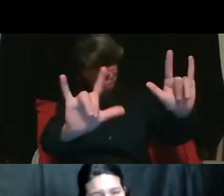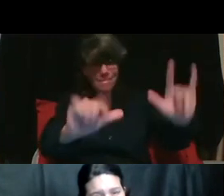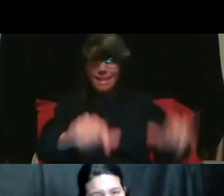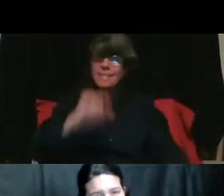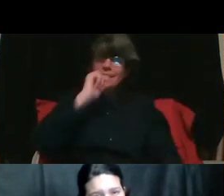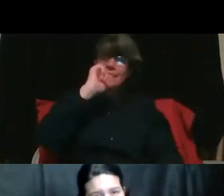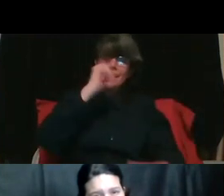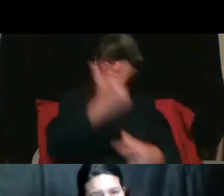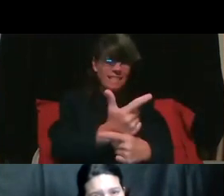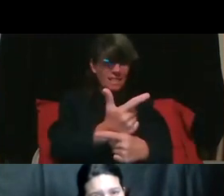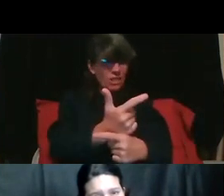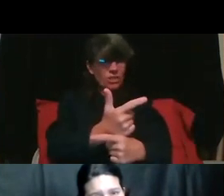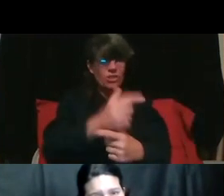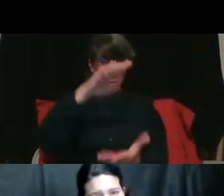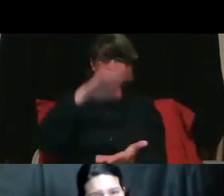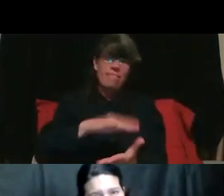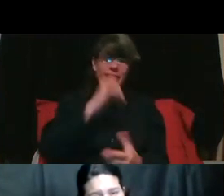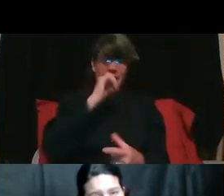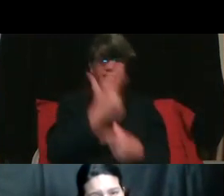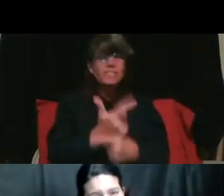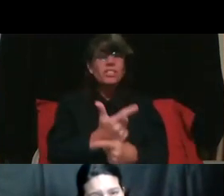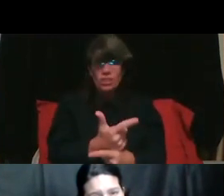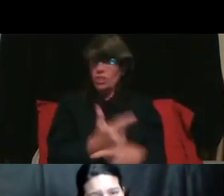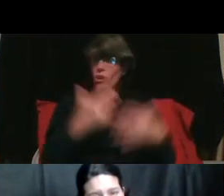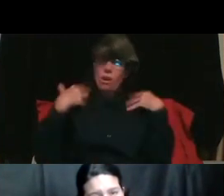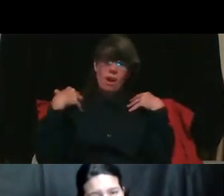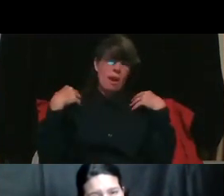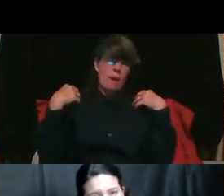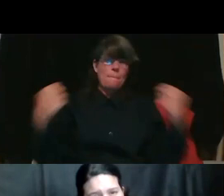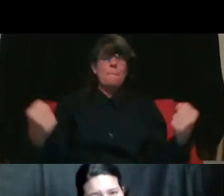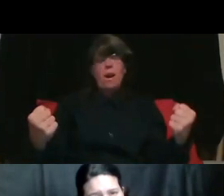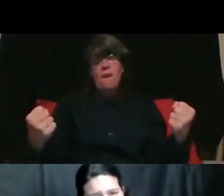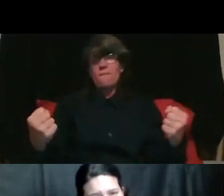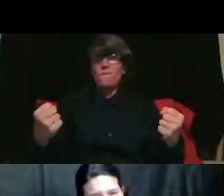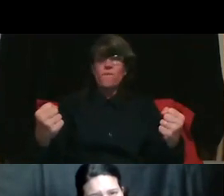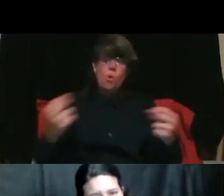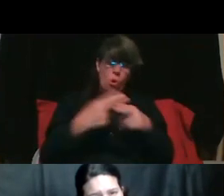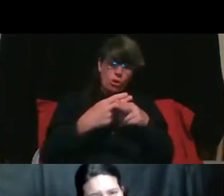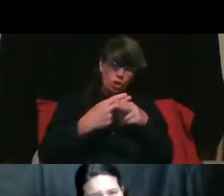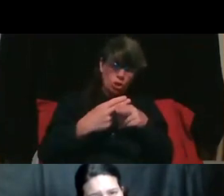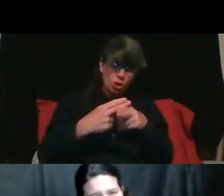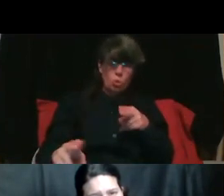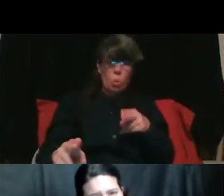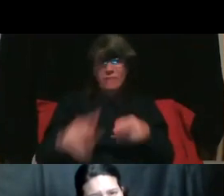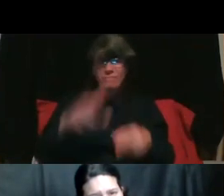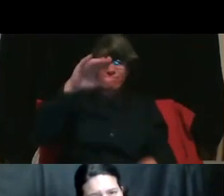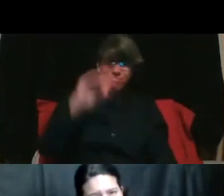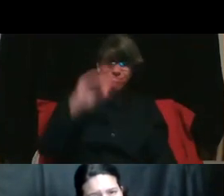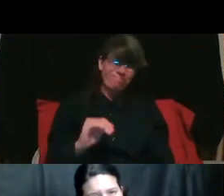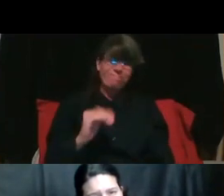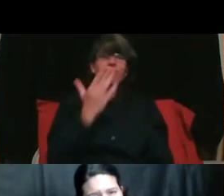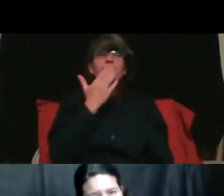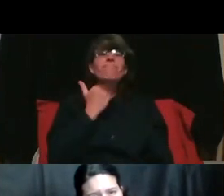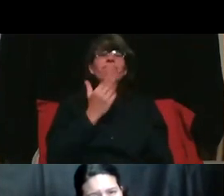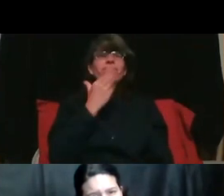Sister, little sister, powerful, short and sweet. And I'm going to listen to